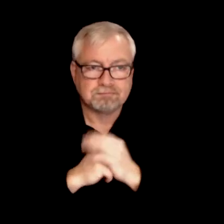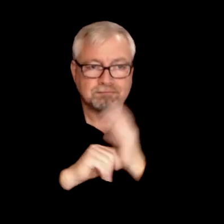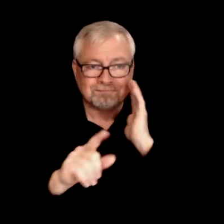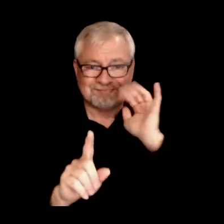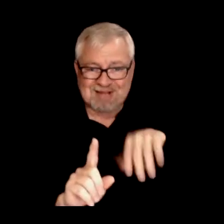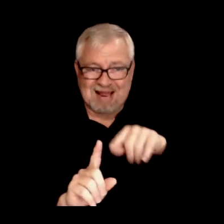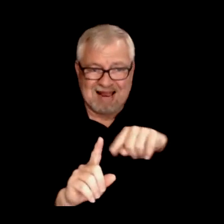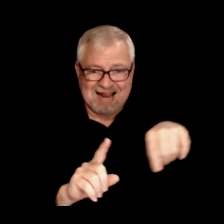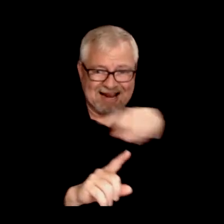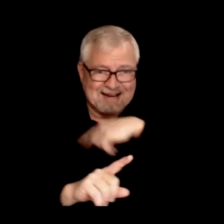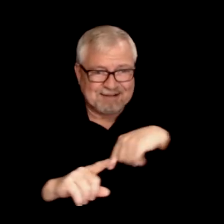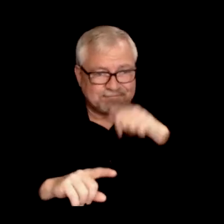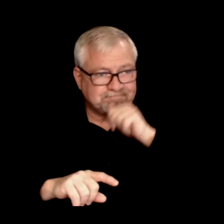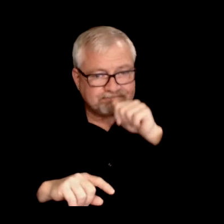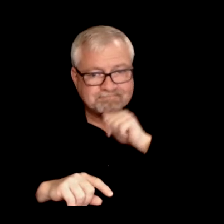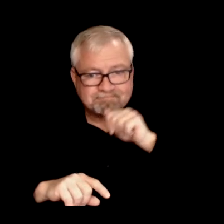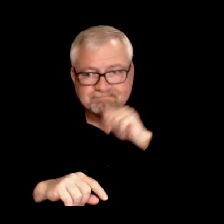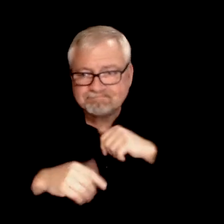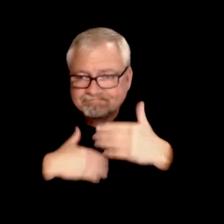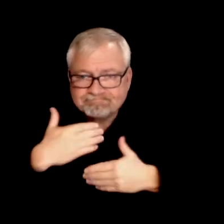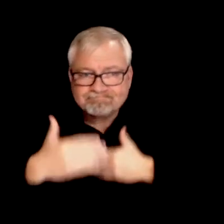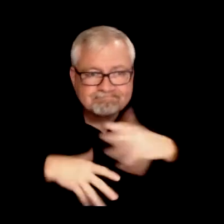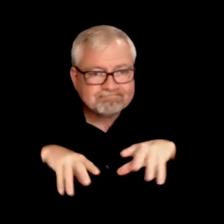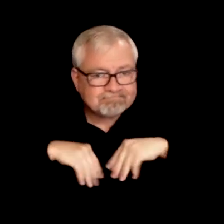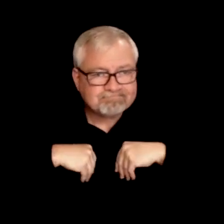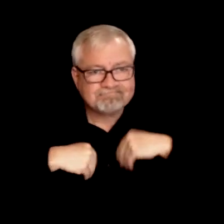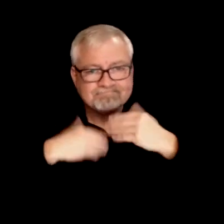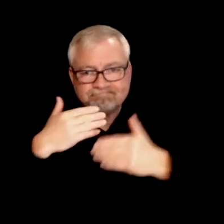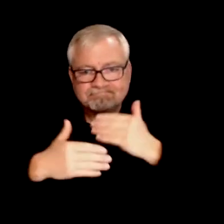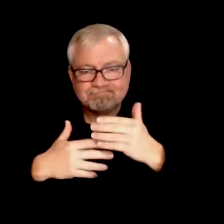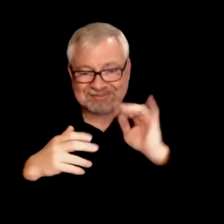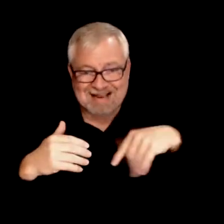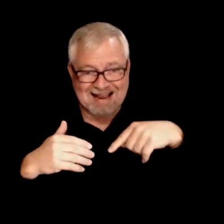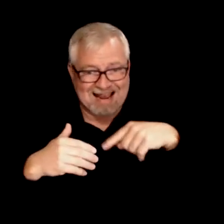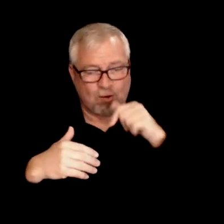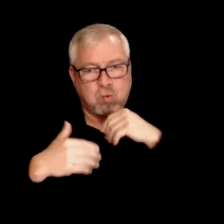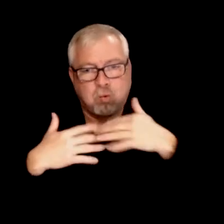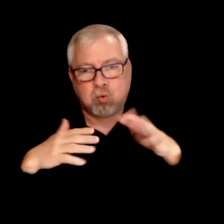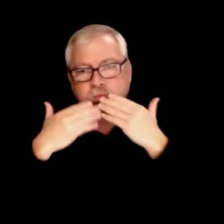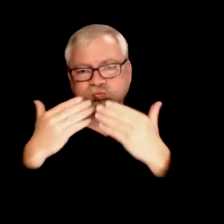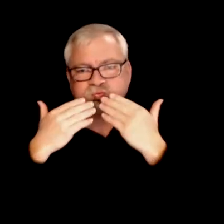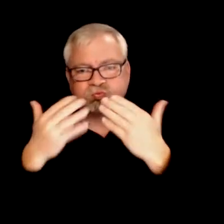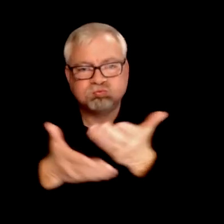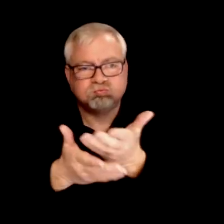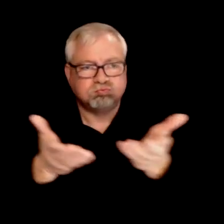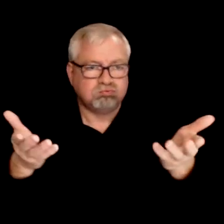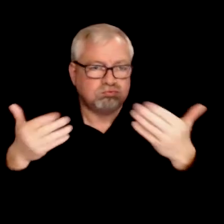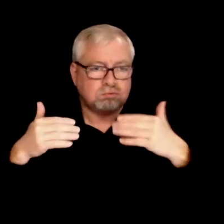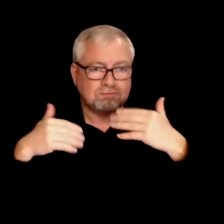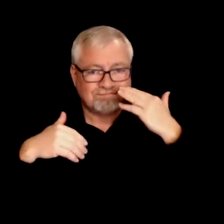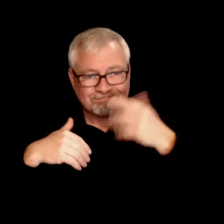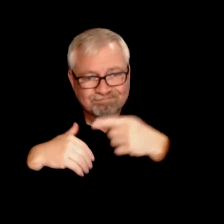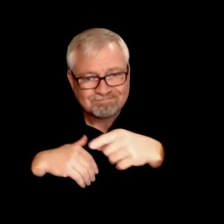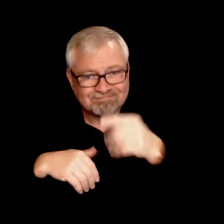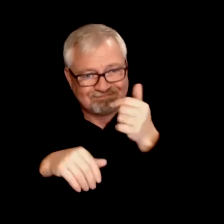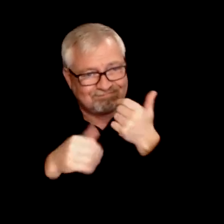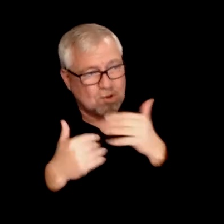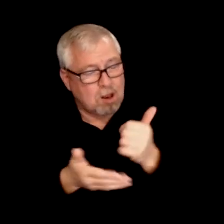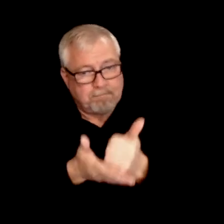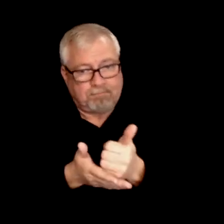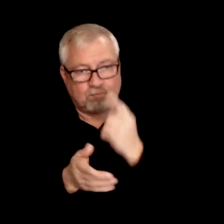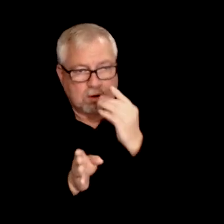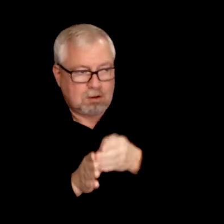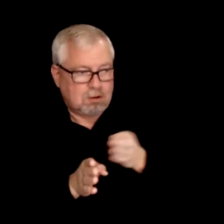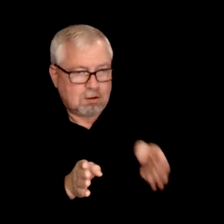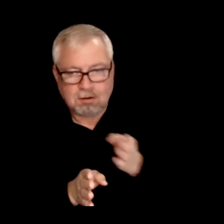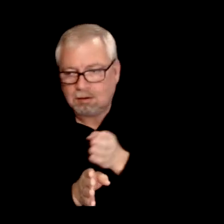businesses. And for that, we thank you. And your neighbors thank you. And we just want to keep reminding